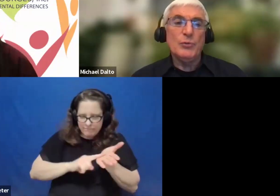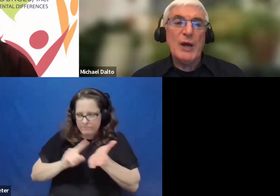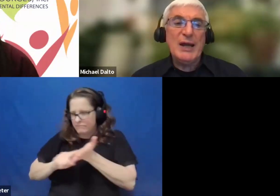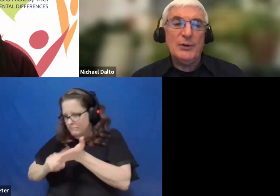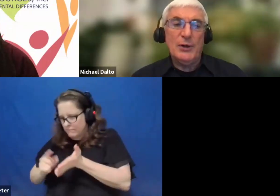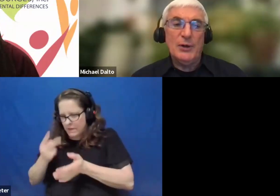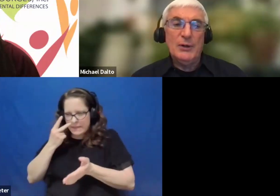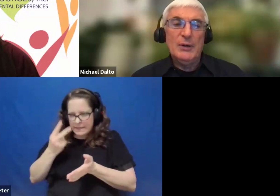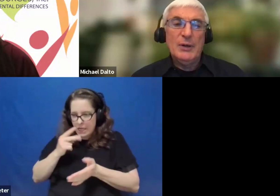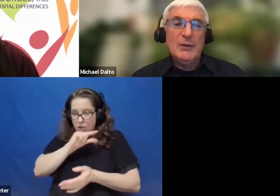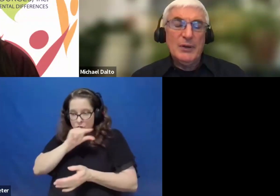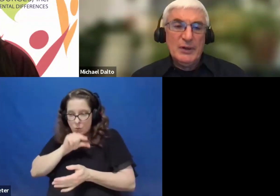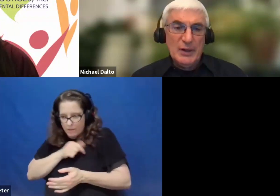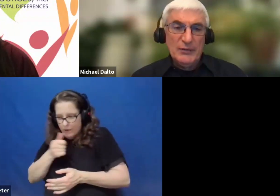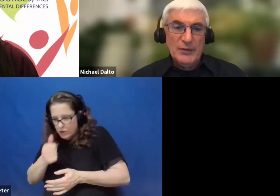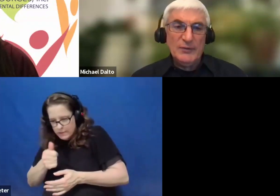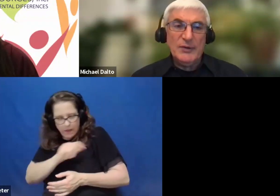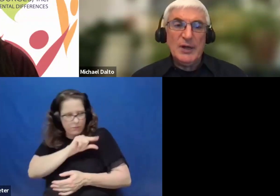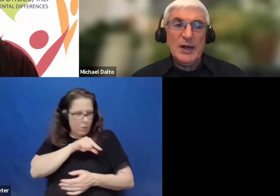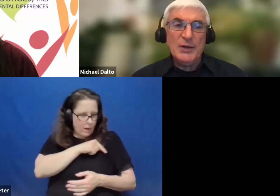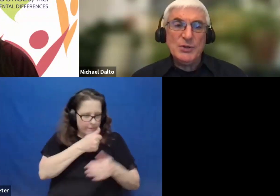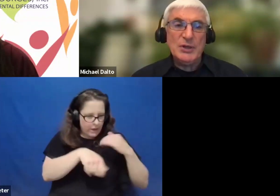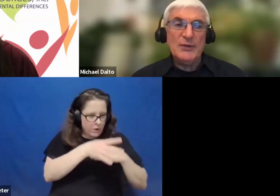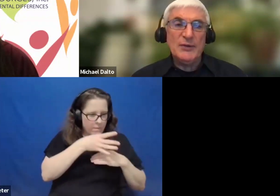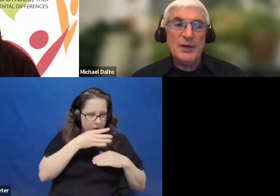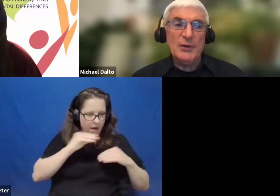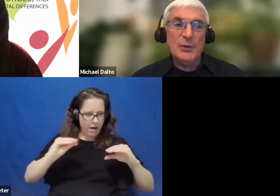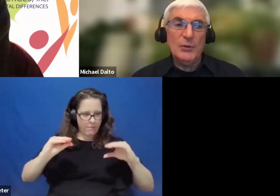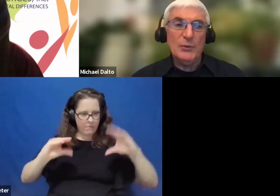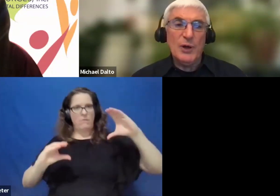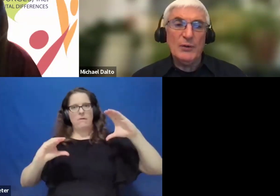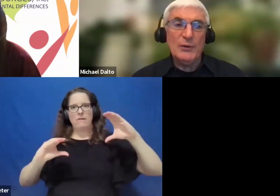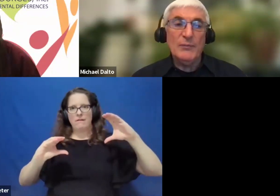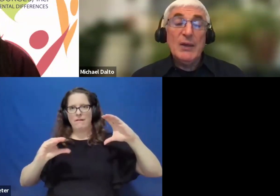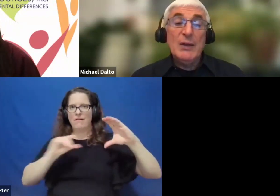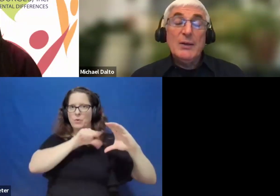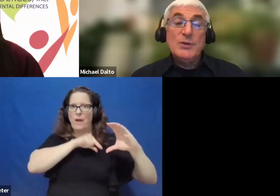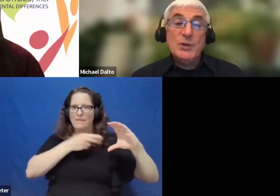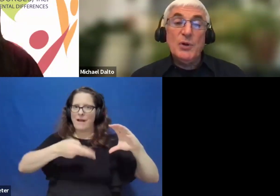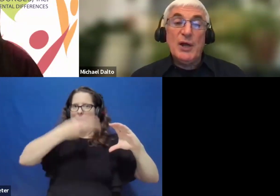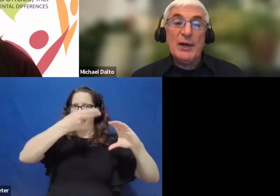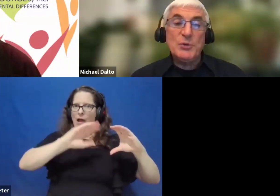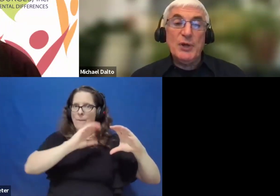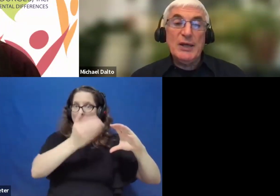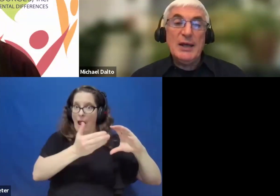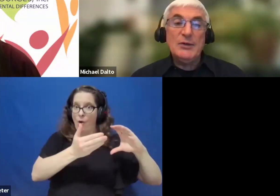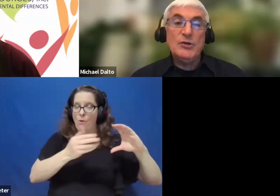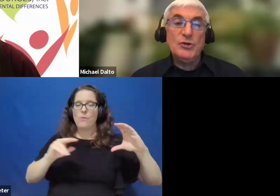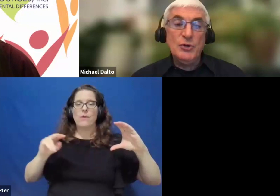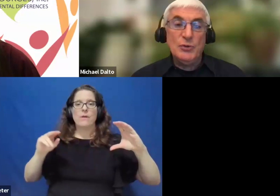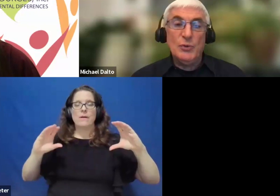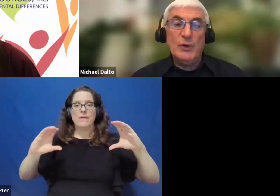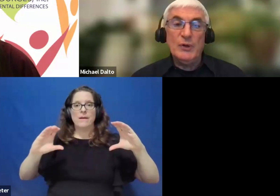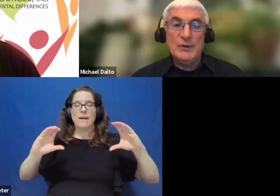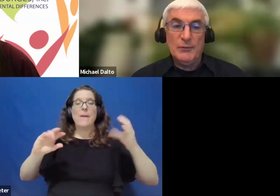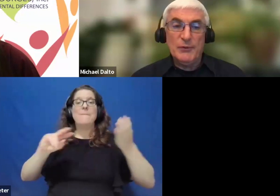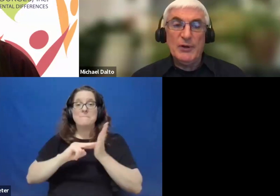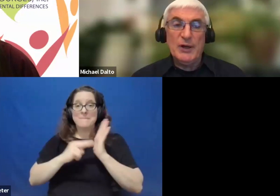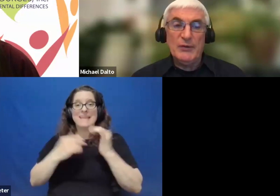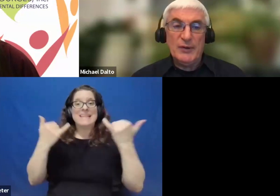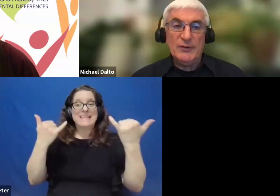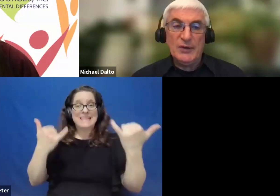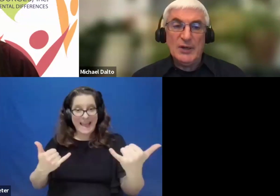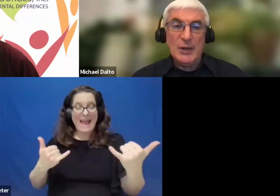is greater than the SSDI she gets on her own record, she will actually get two